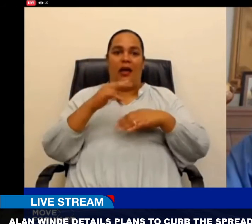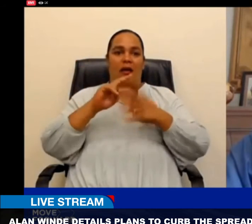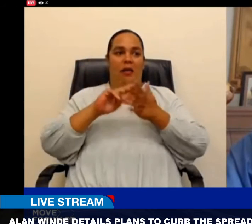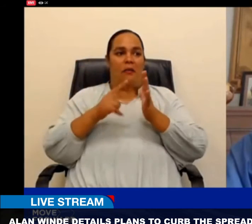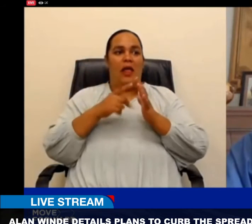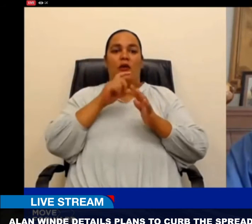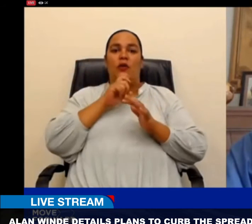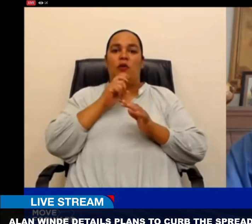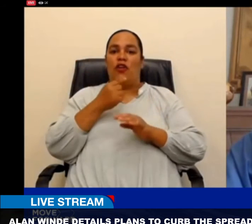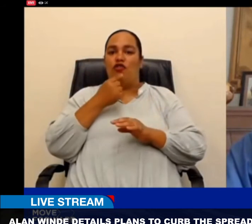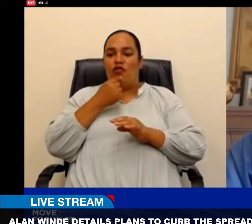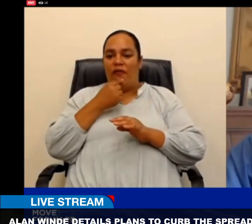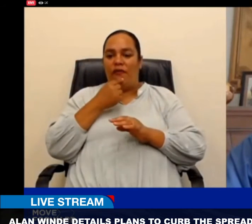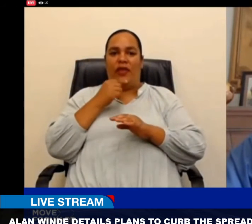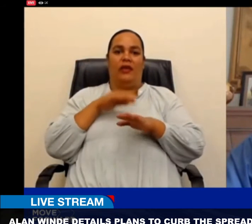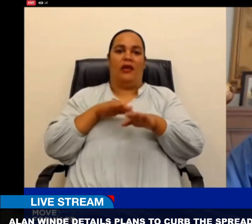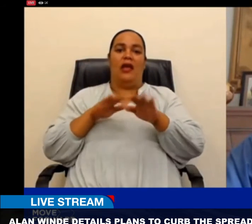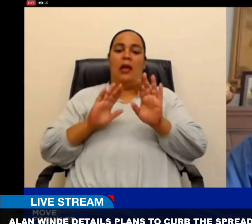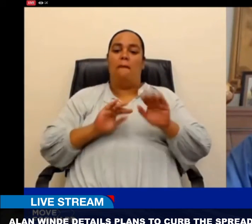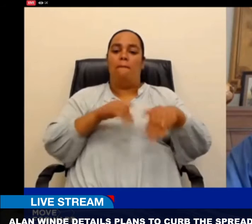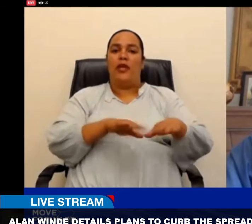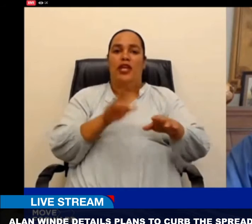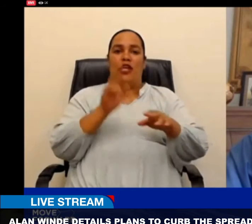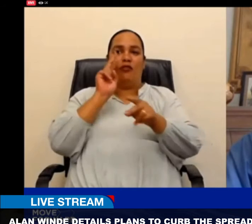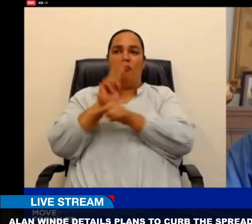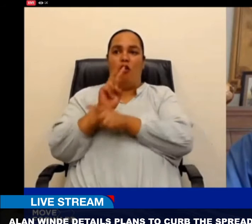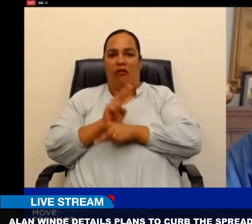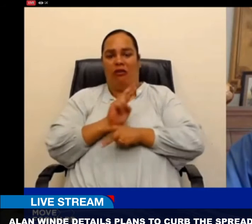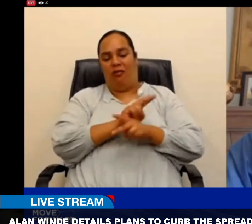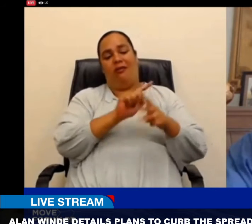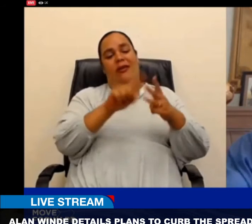our beach monitors, using our